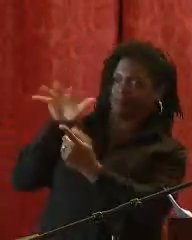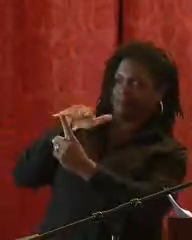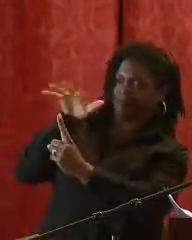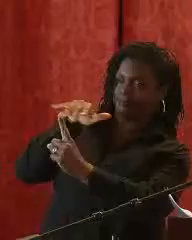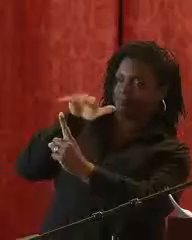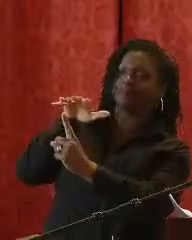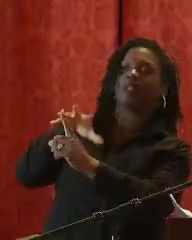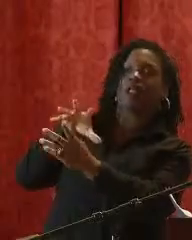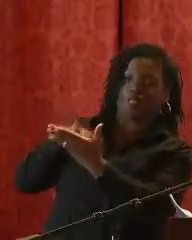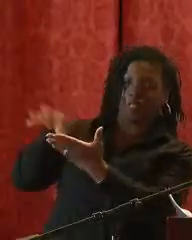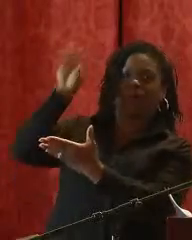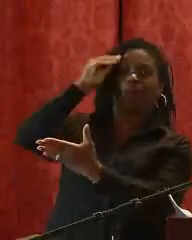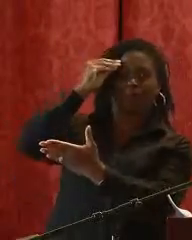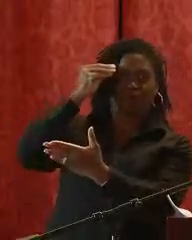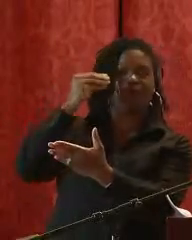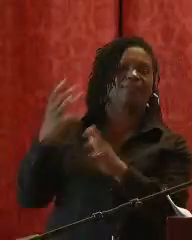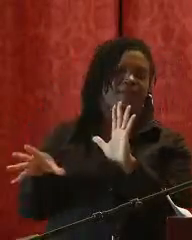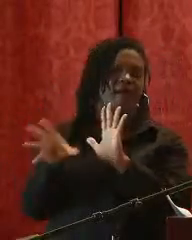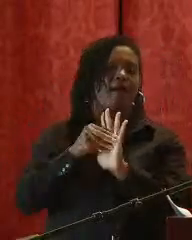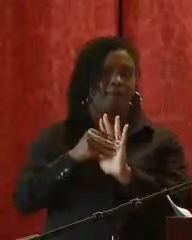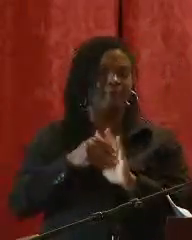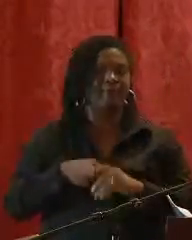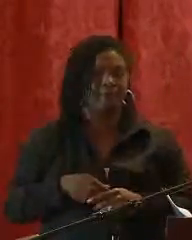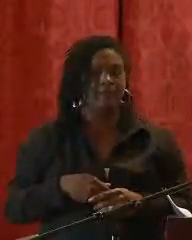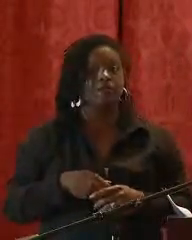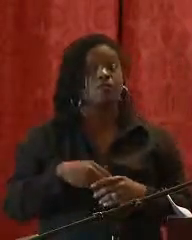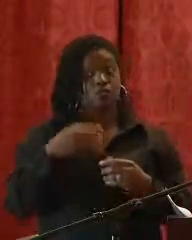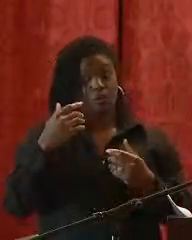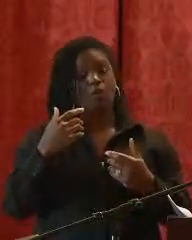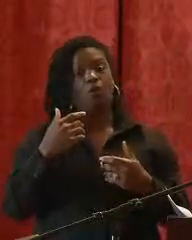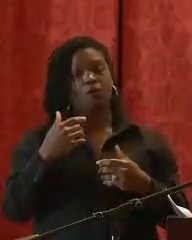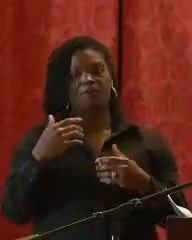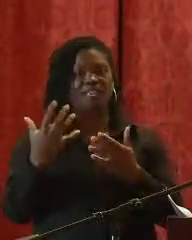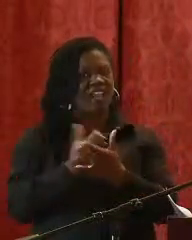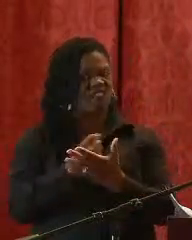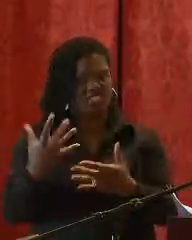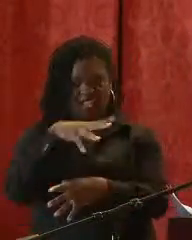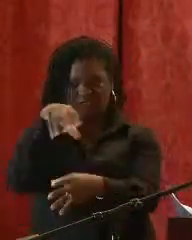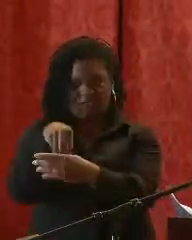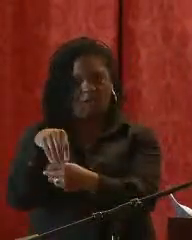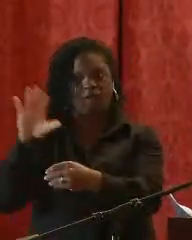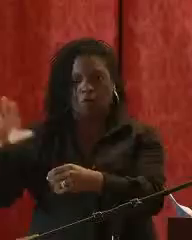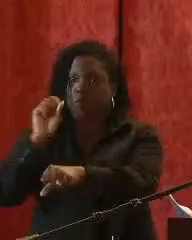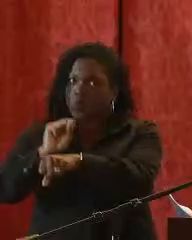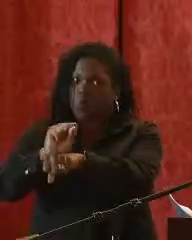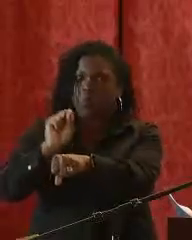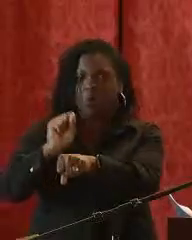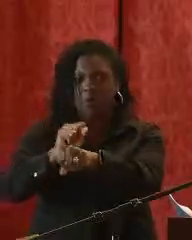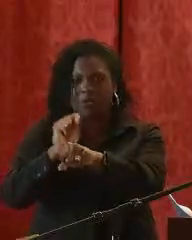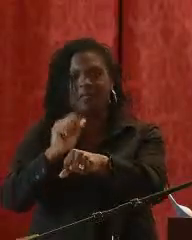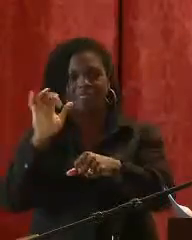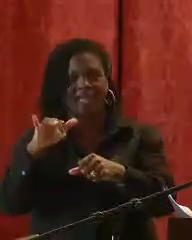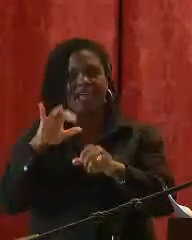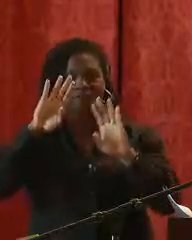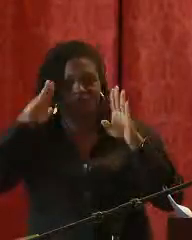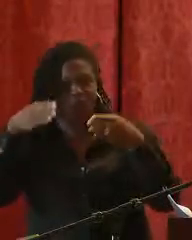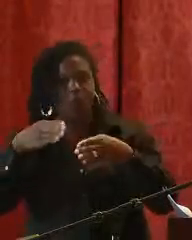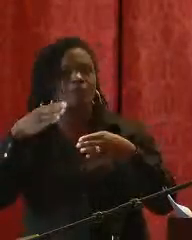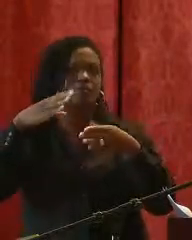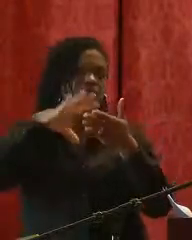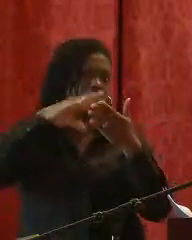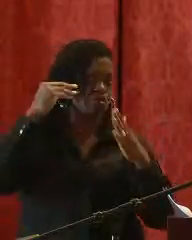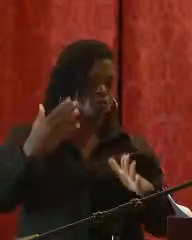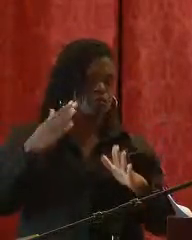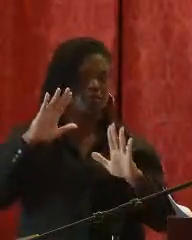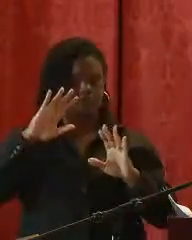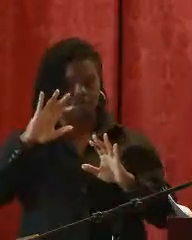everything she does, the welfare of the children involved is her guiding light, and she consistently shines this light on the issues